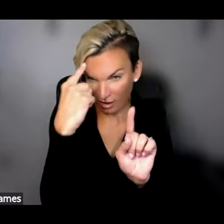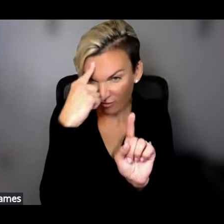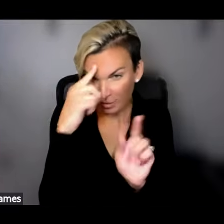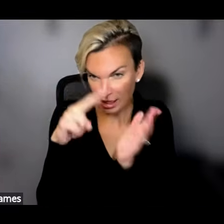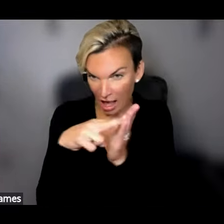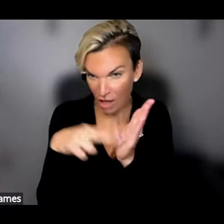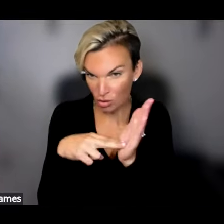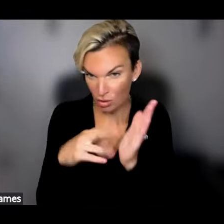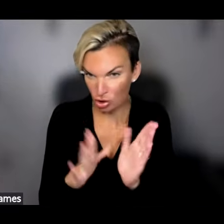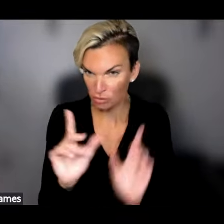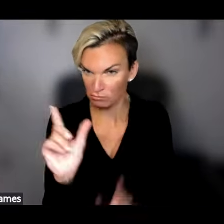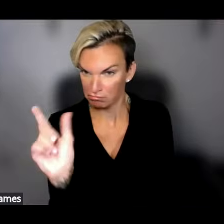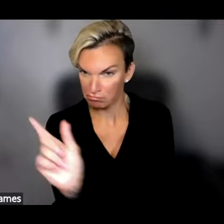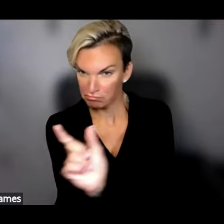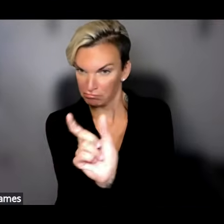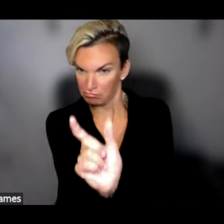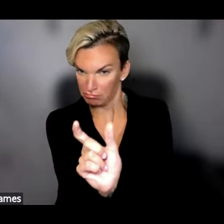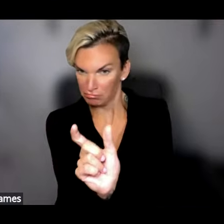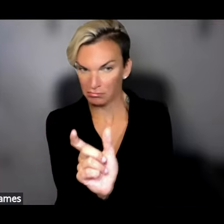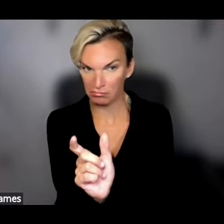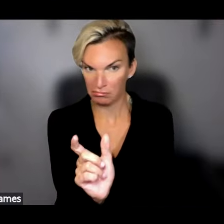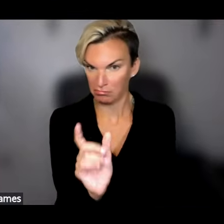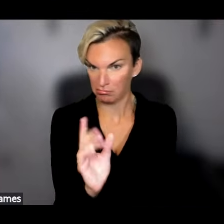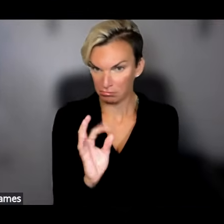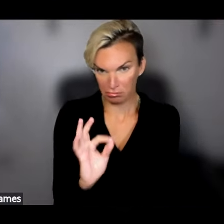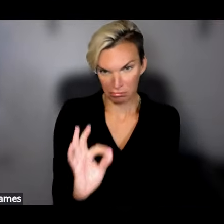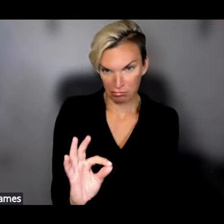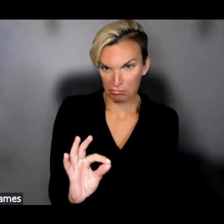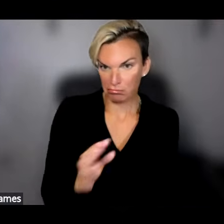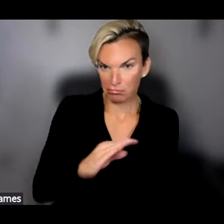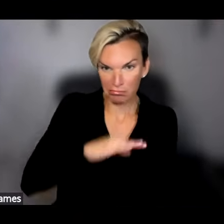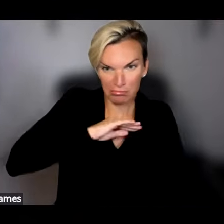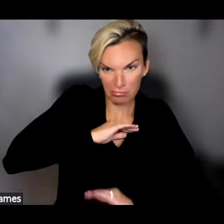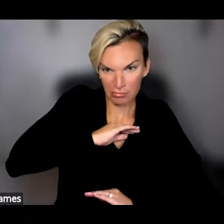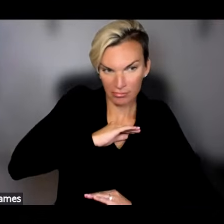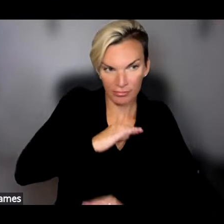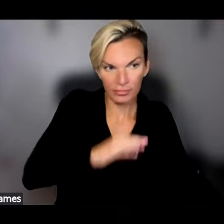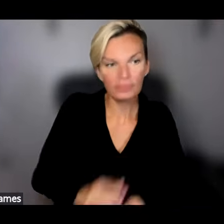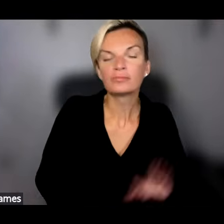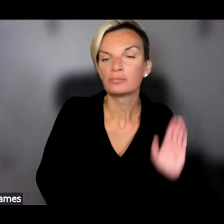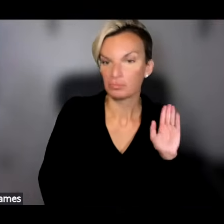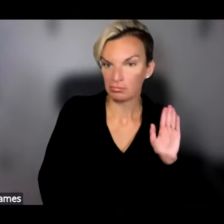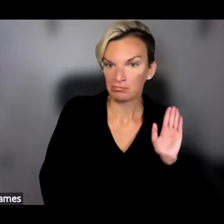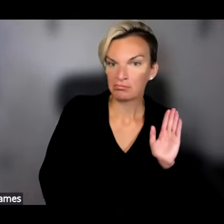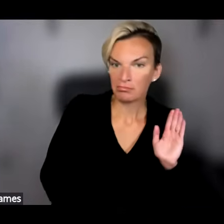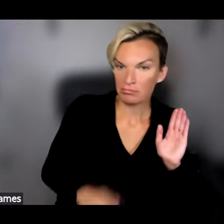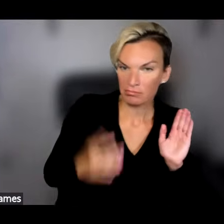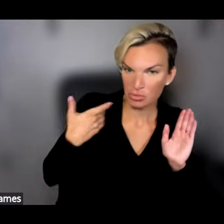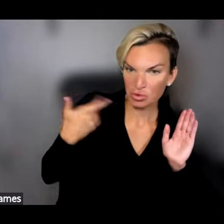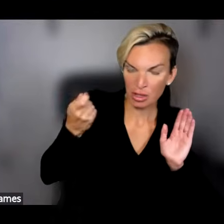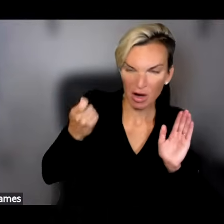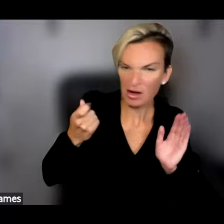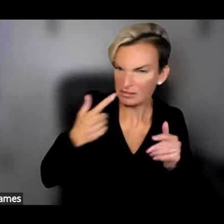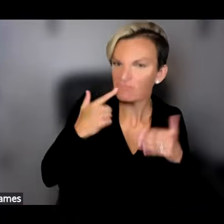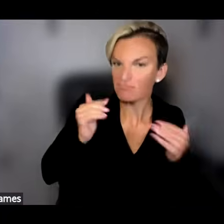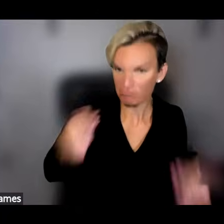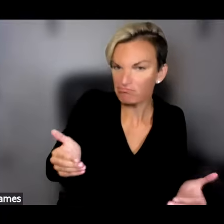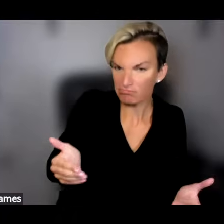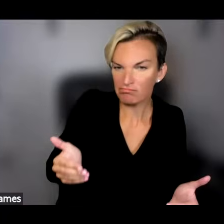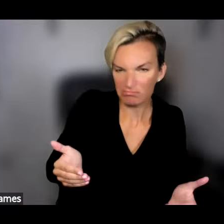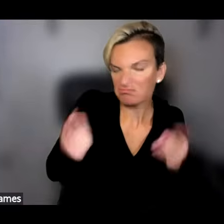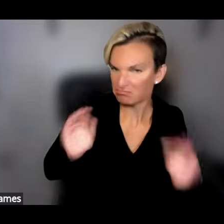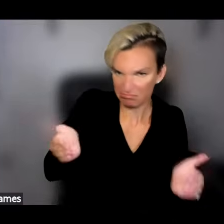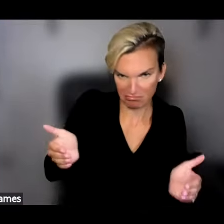that, I think we'd be good. Let's nail down that caption then. And let's do that. So let's